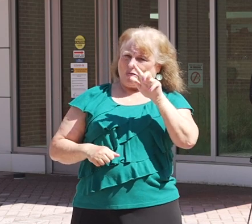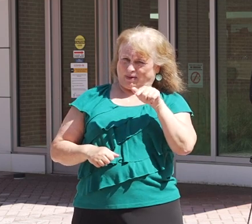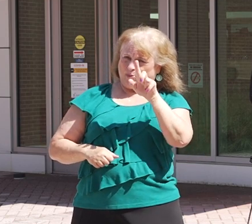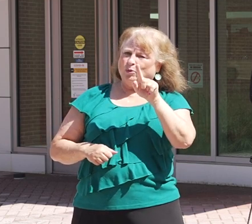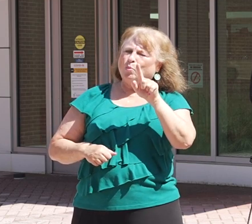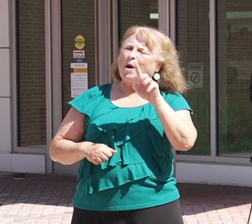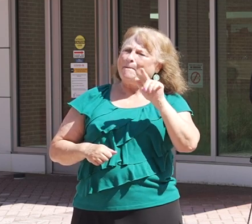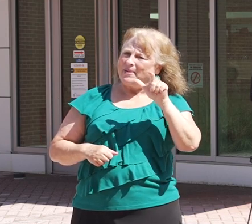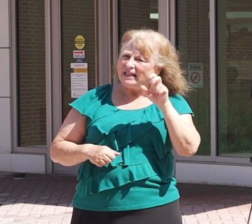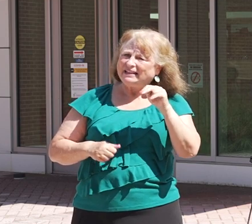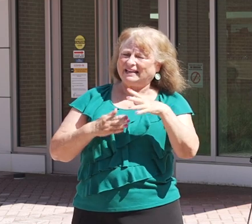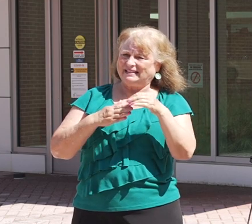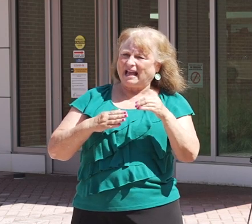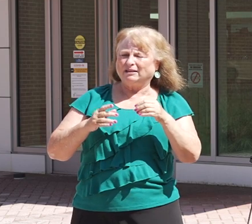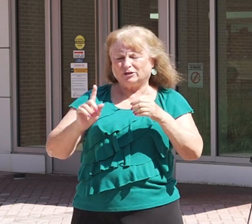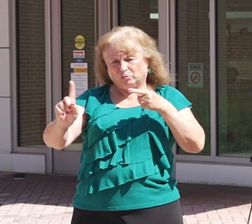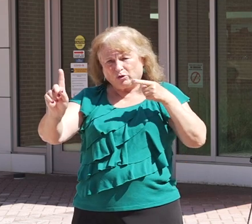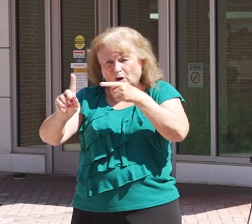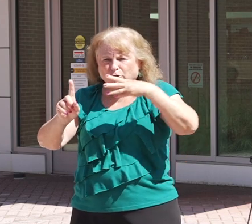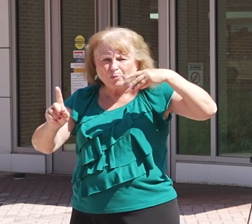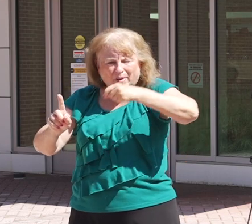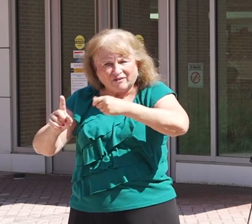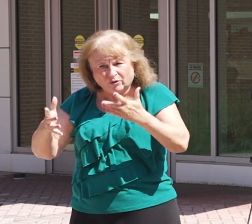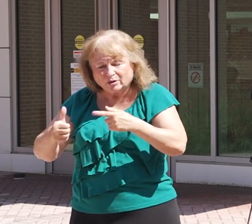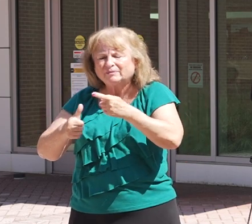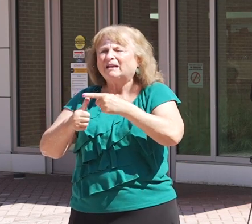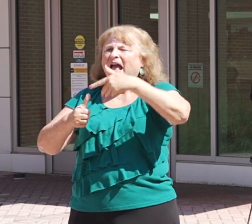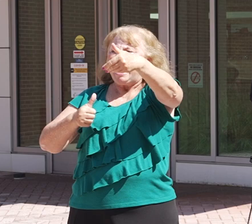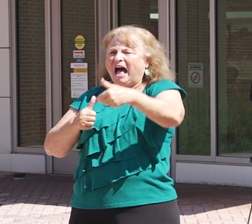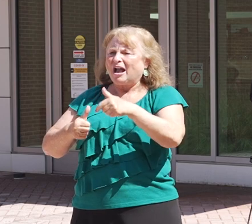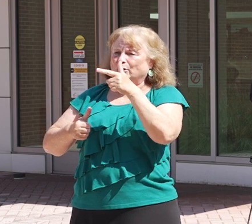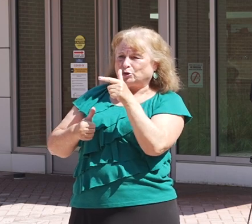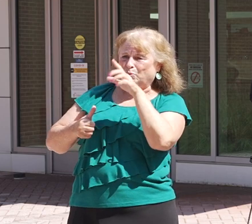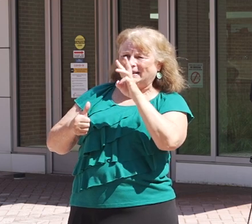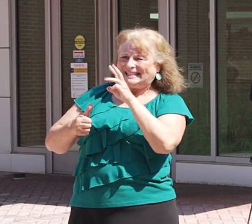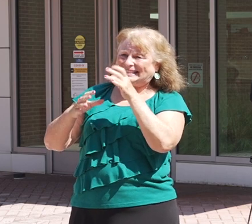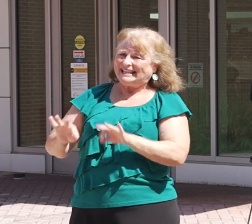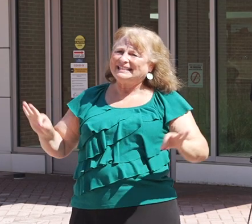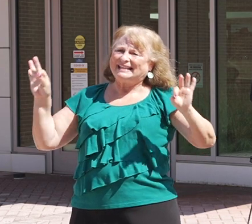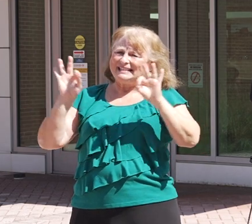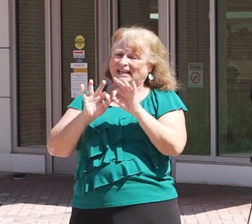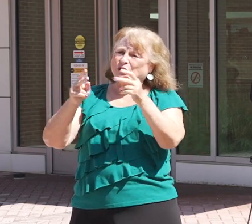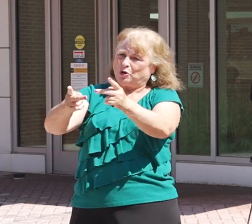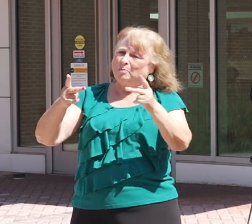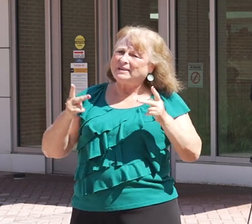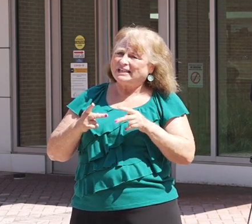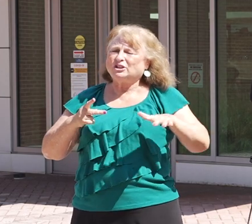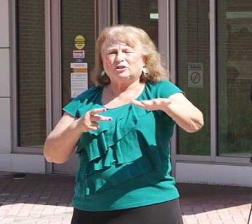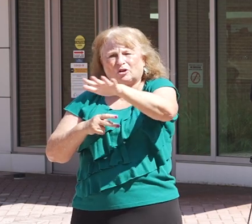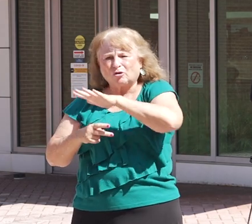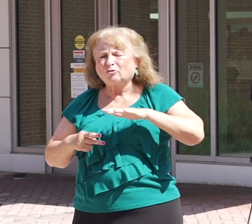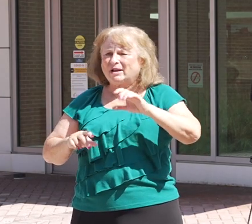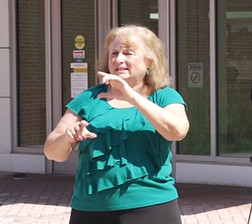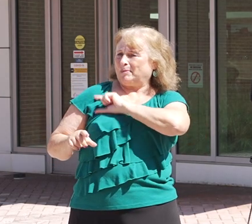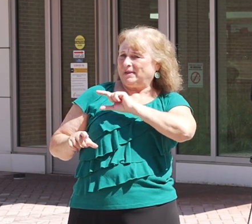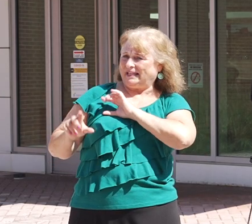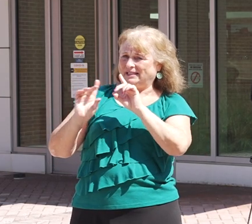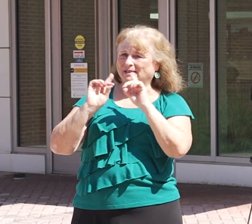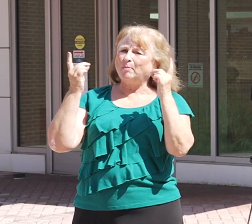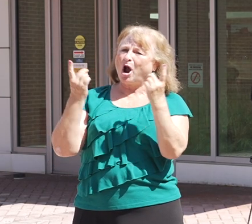$3.1 million will go toward hiring 26 essential positions across our police